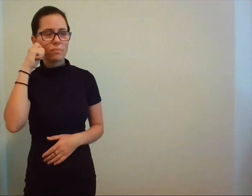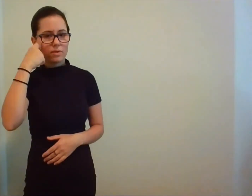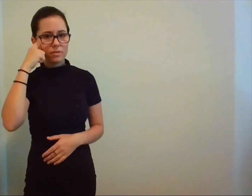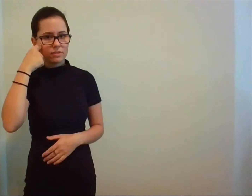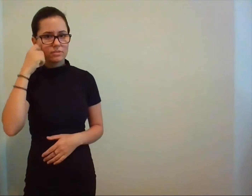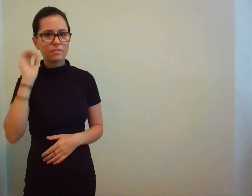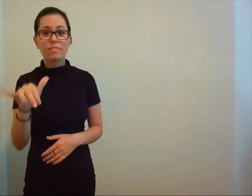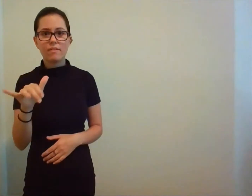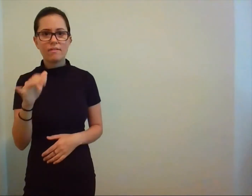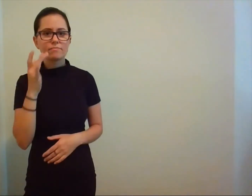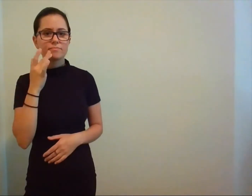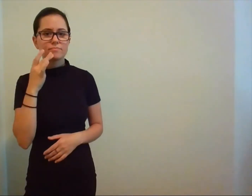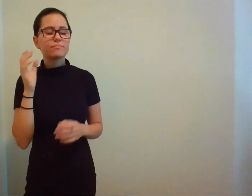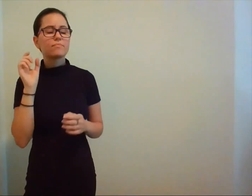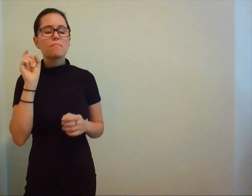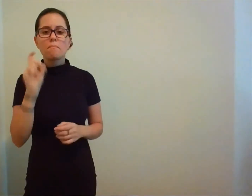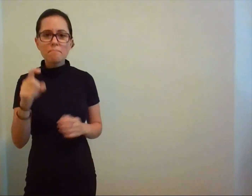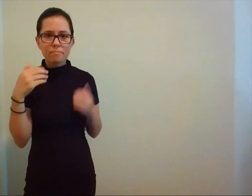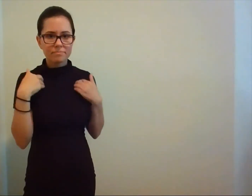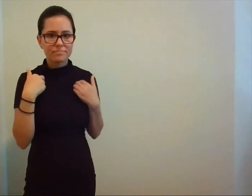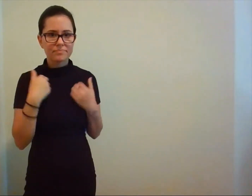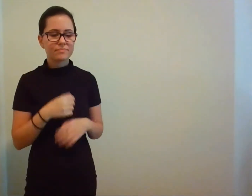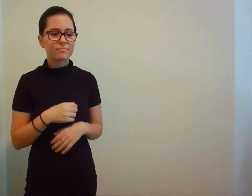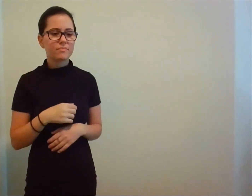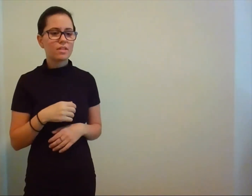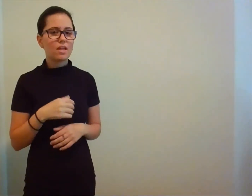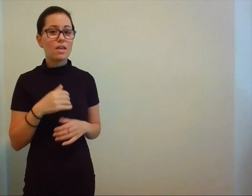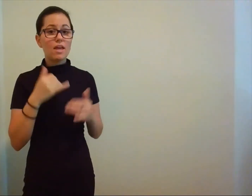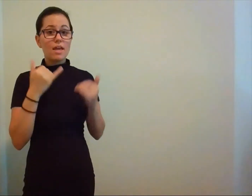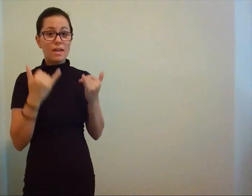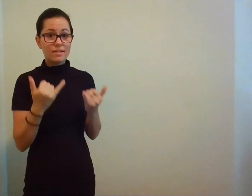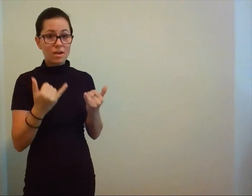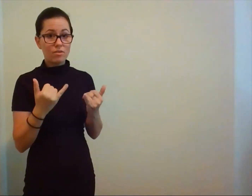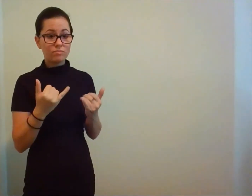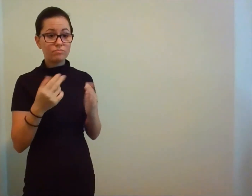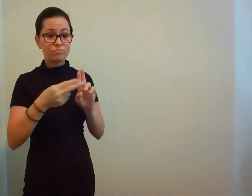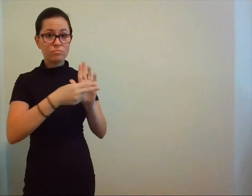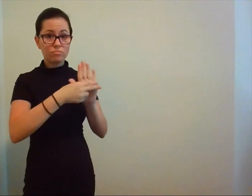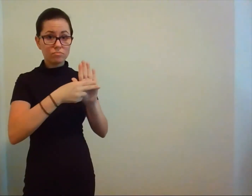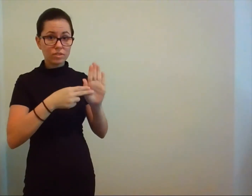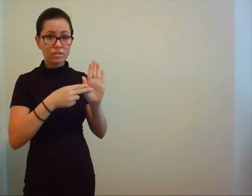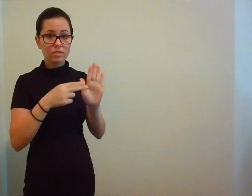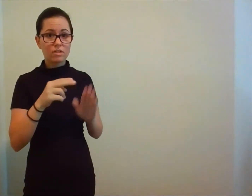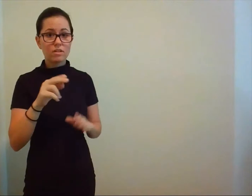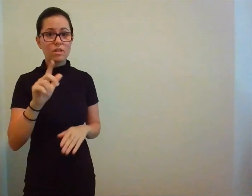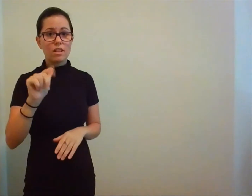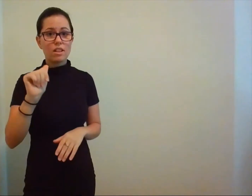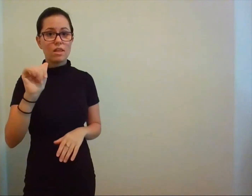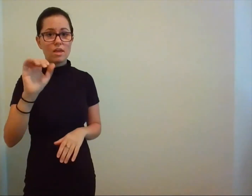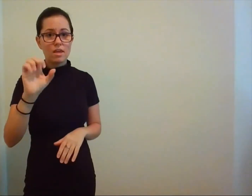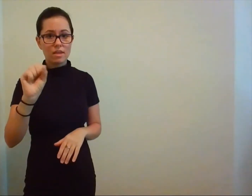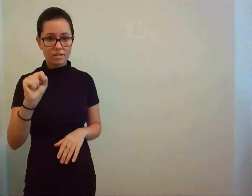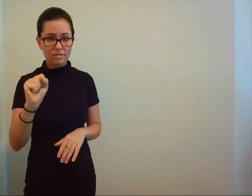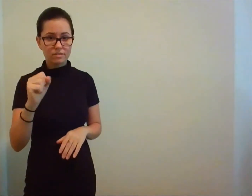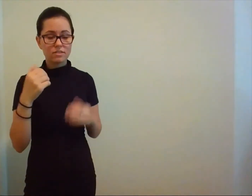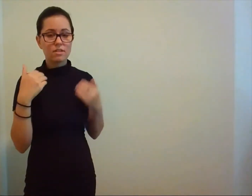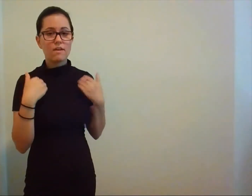Lay's sour cream and cheddar flavor. I saw them in Ralph's. Did they put the sour cream before the cheddar, or you just mix that